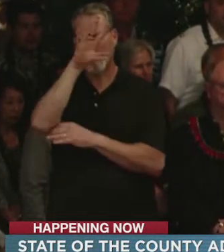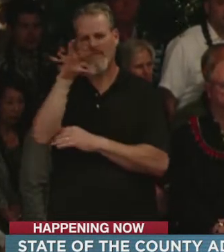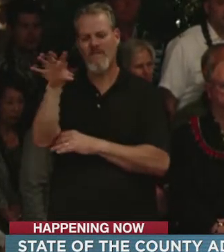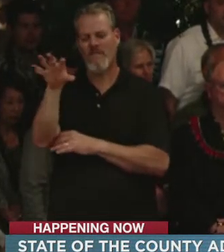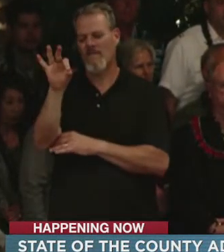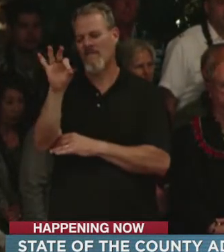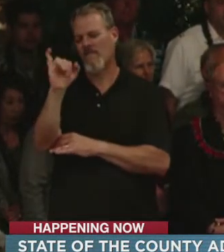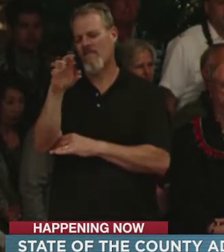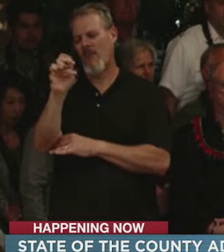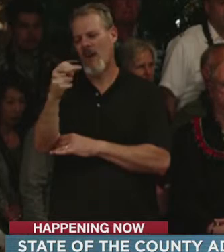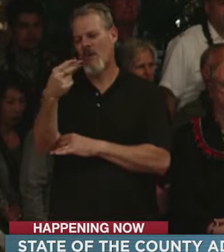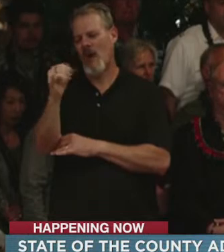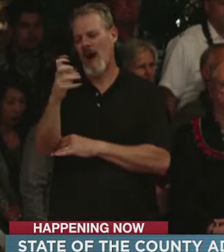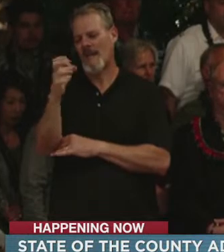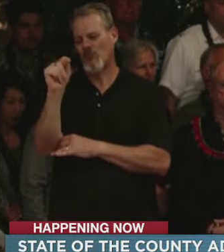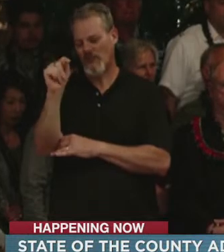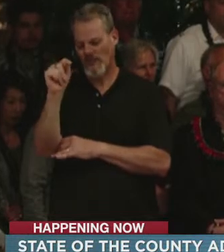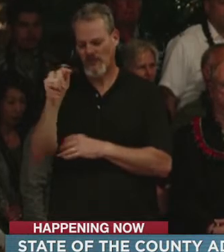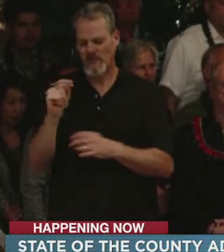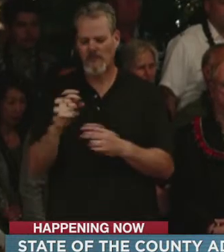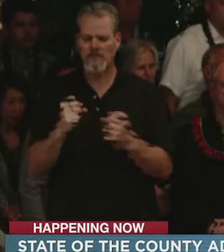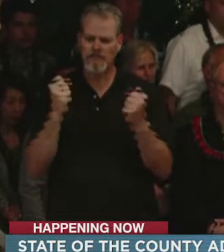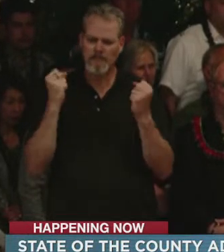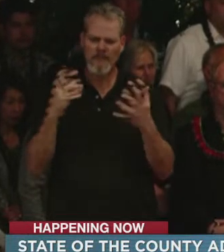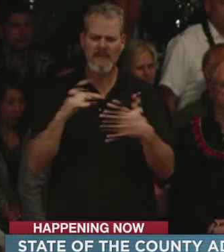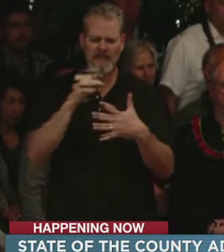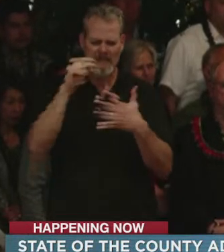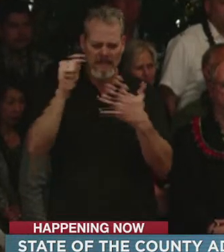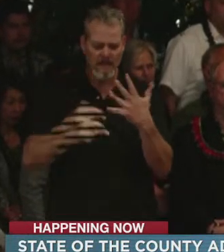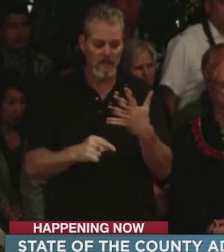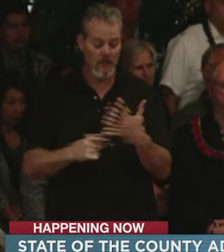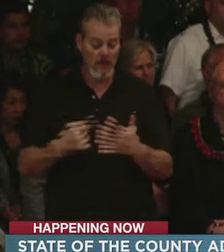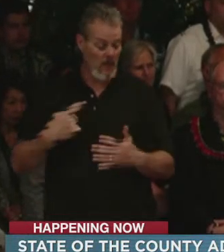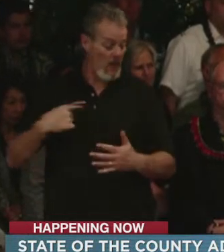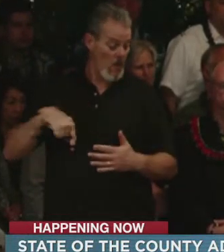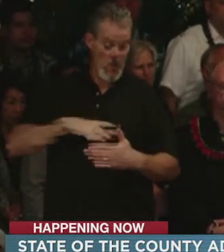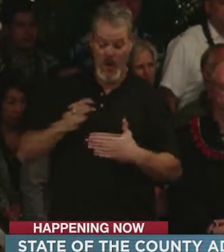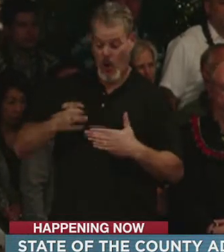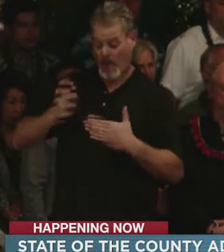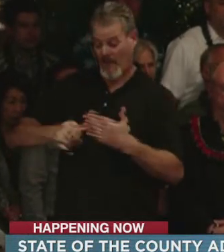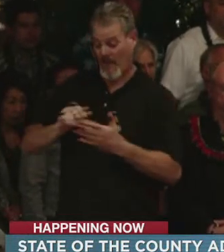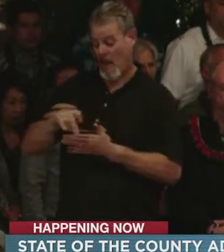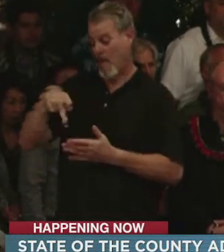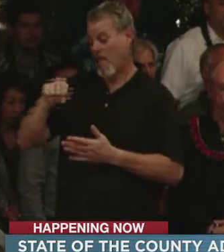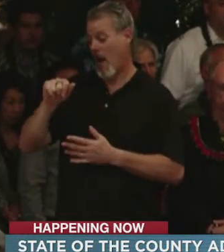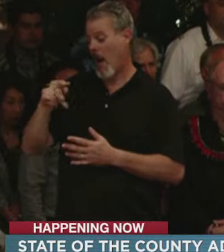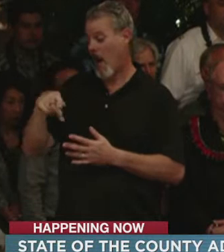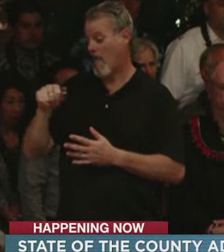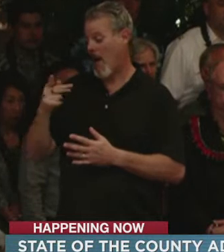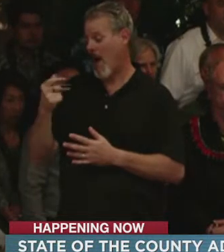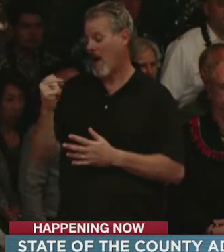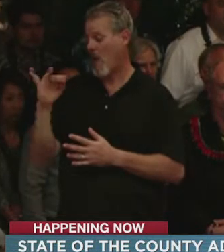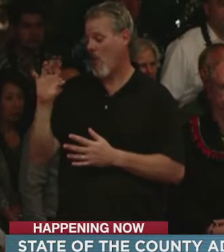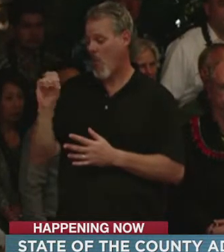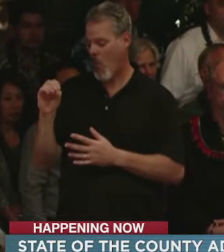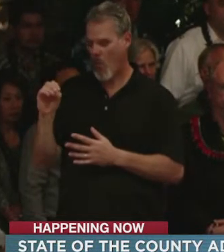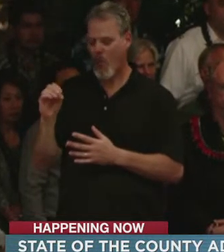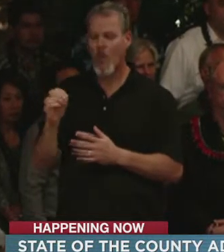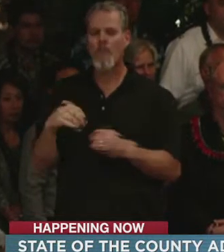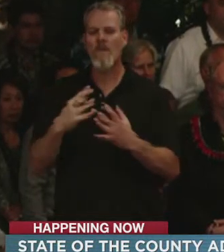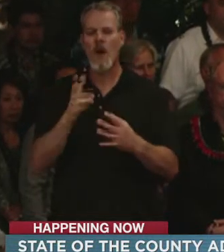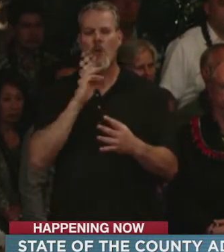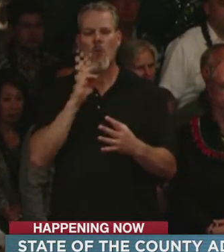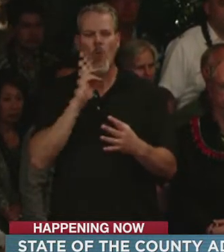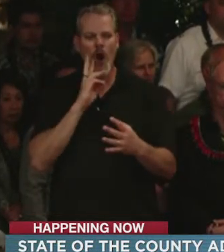service laterals. Completion of the Papaiko project improves overall water infrastructure for our customers